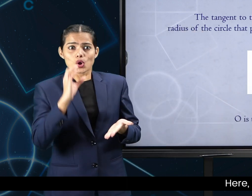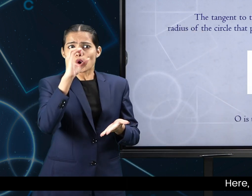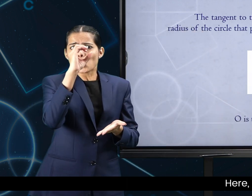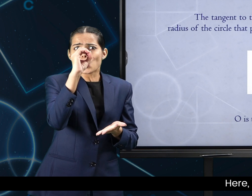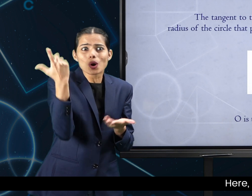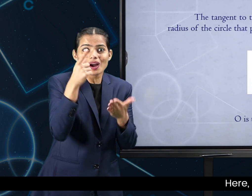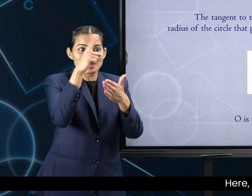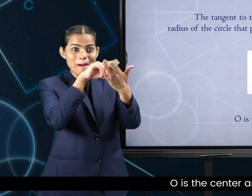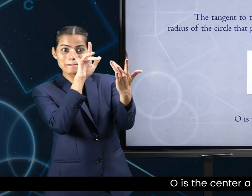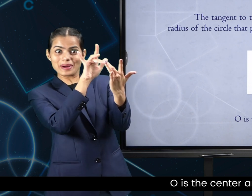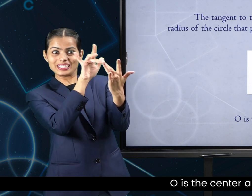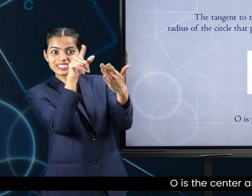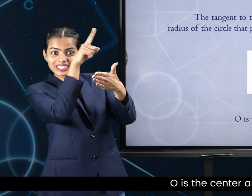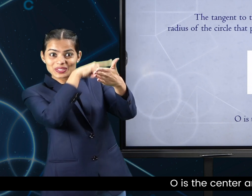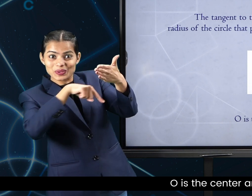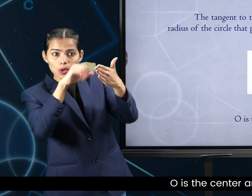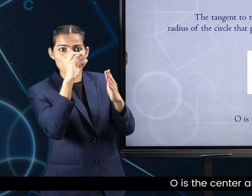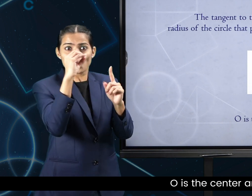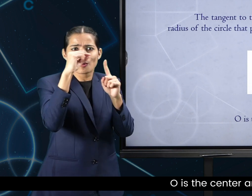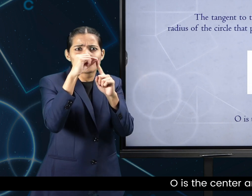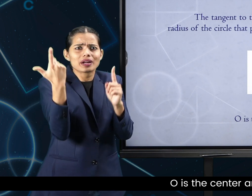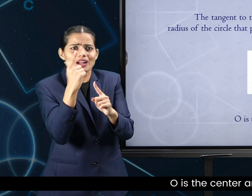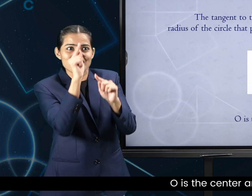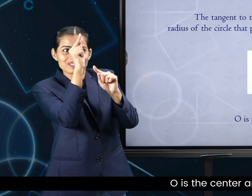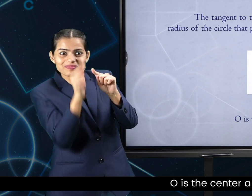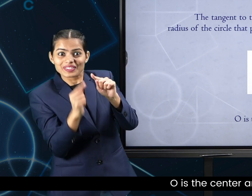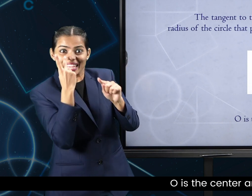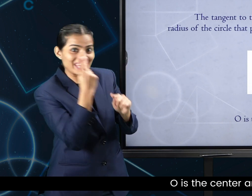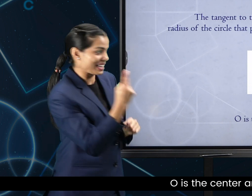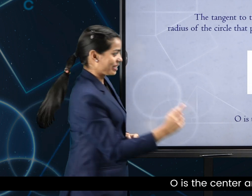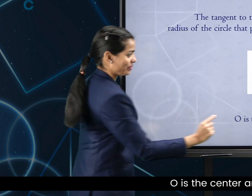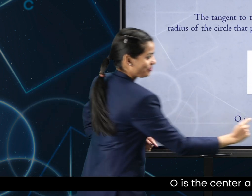Here, O is the center and OP perpendicular to XY.